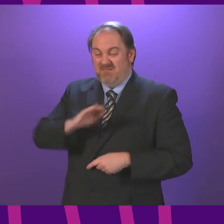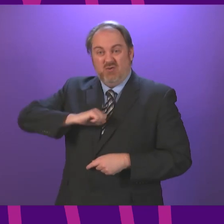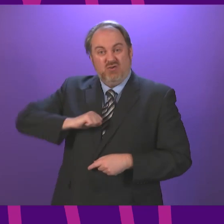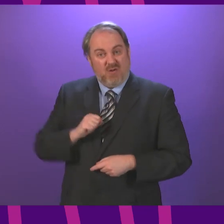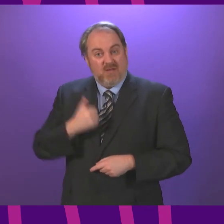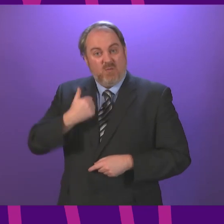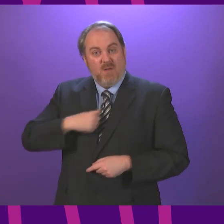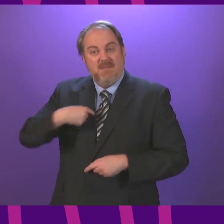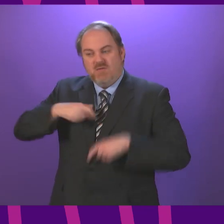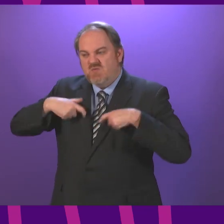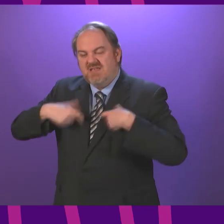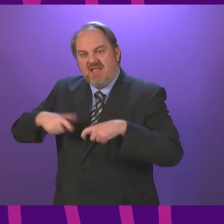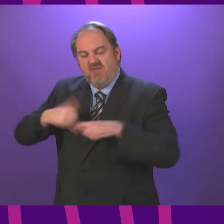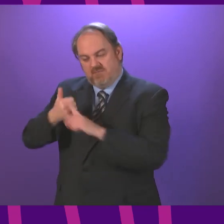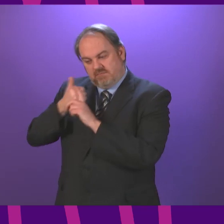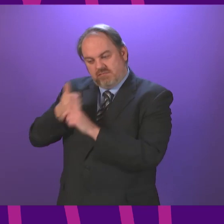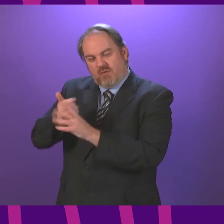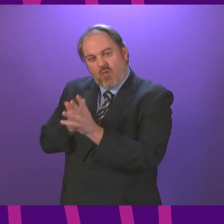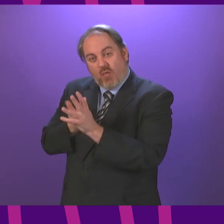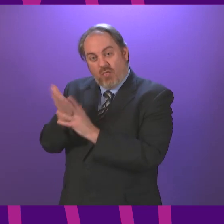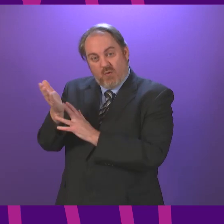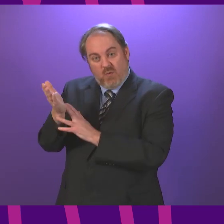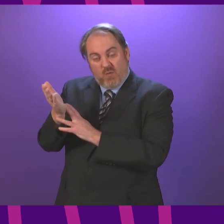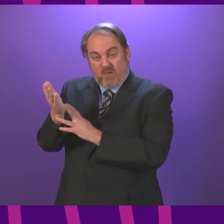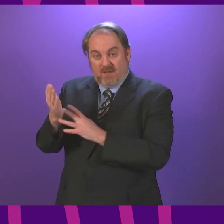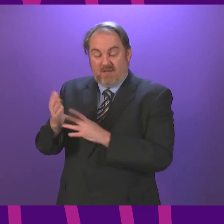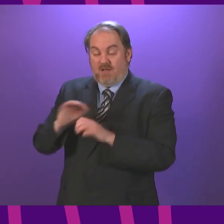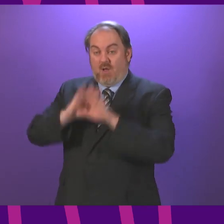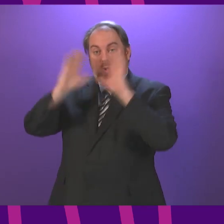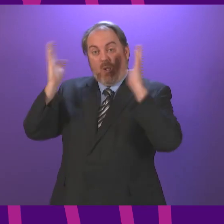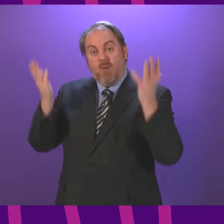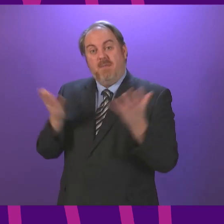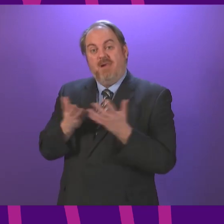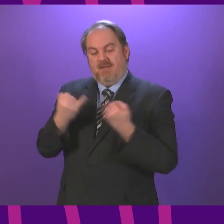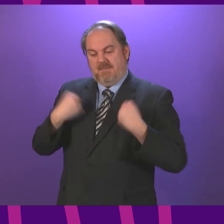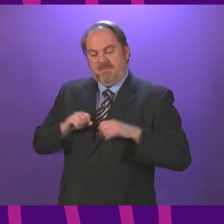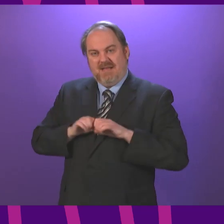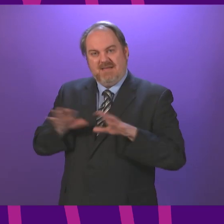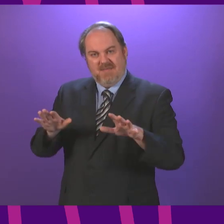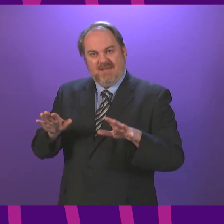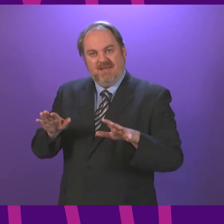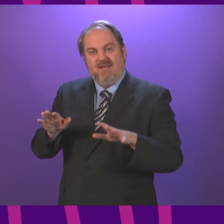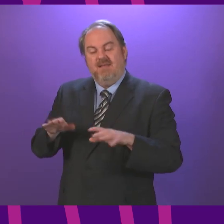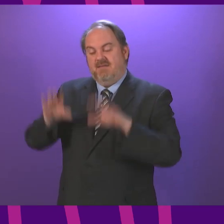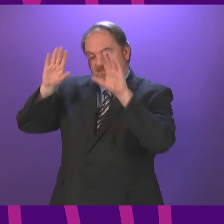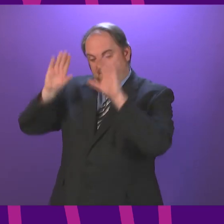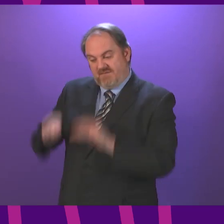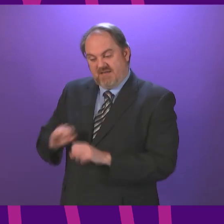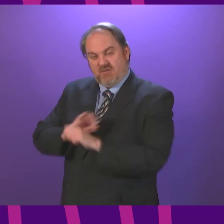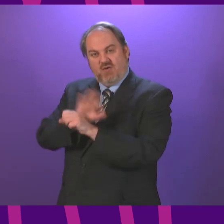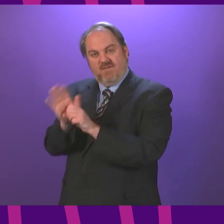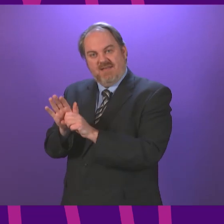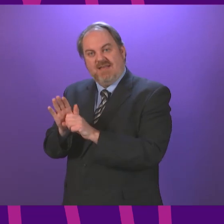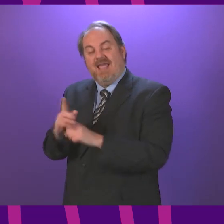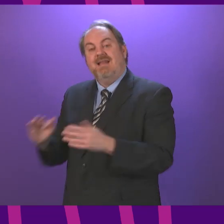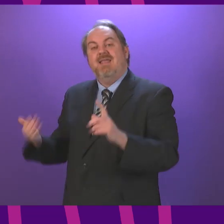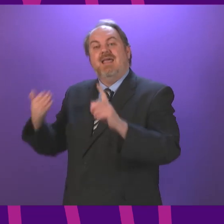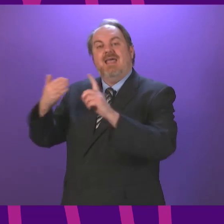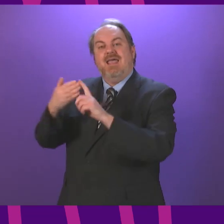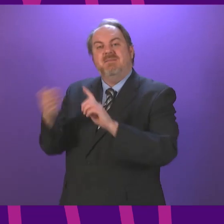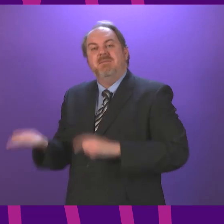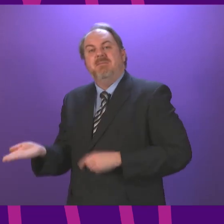is to continue to steer this country through a global pandemic, so that we can get through COVID, come out of lockdown and get back to